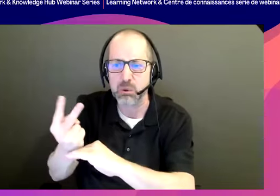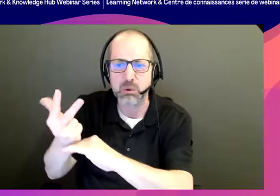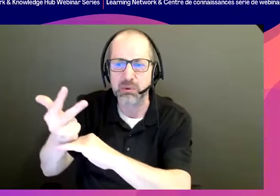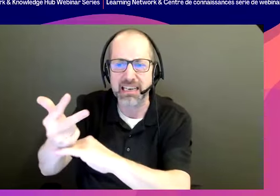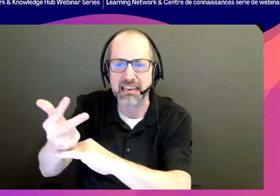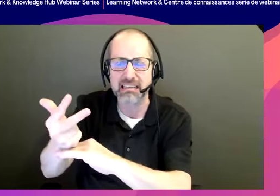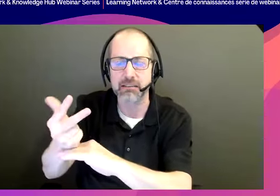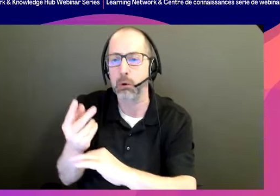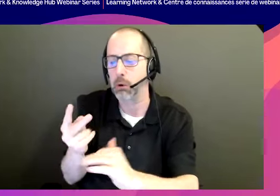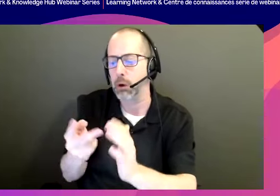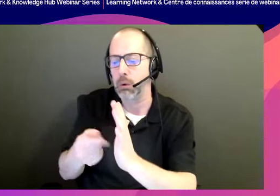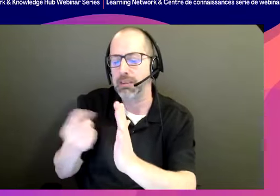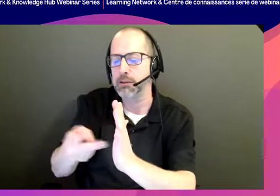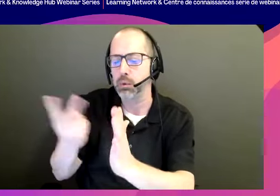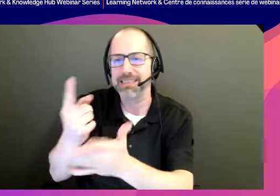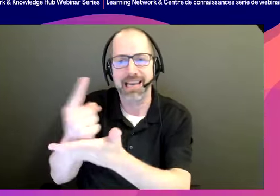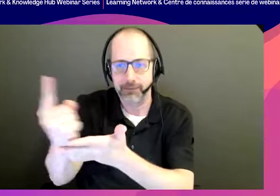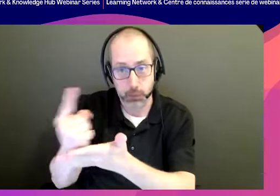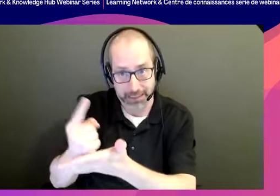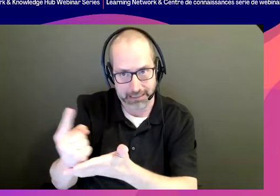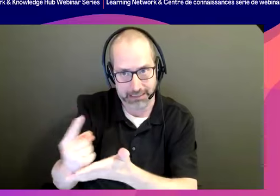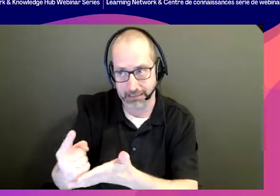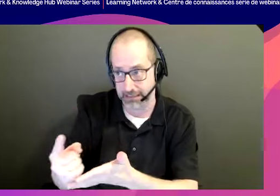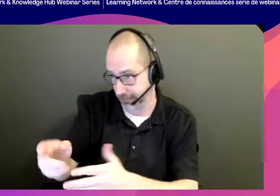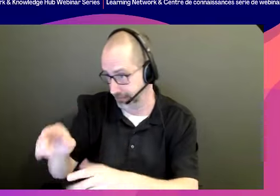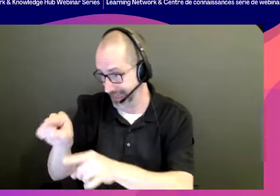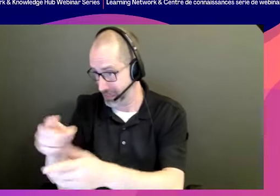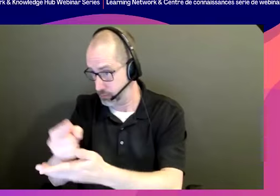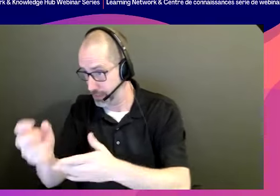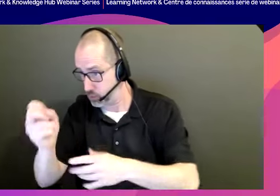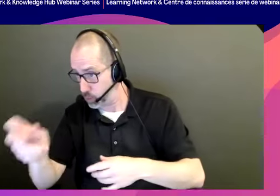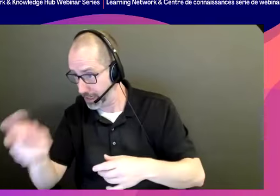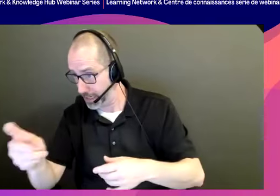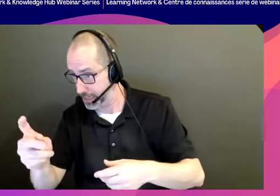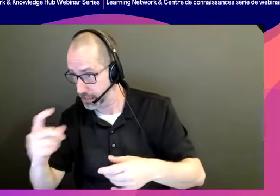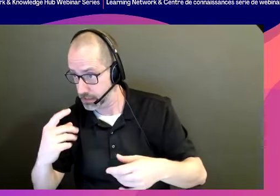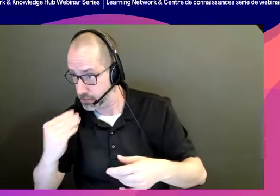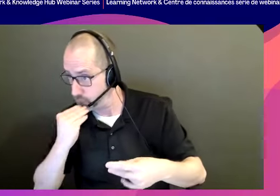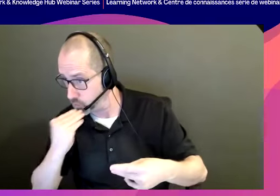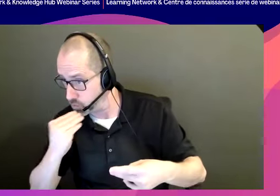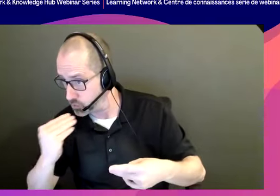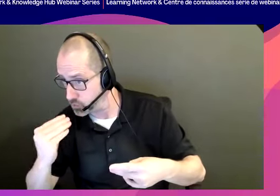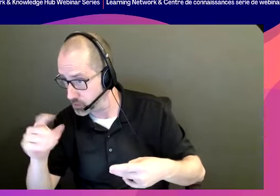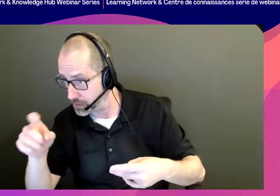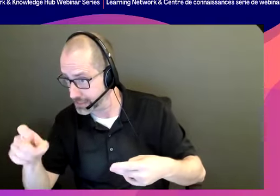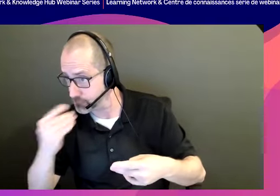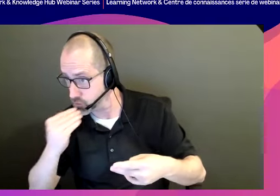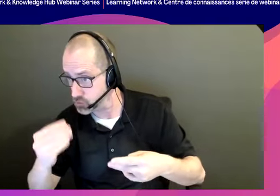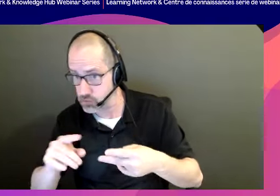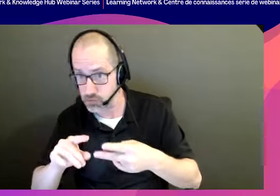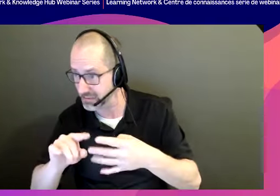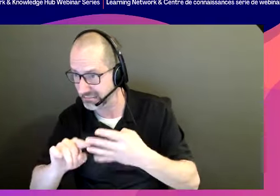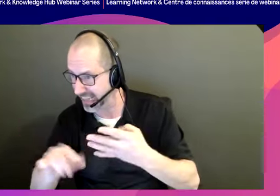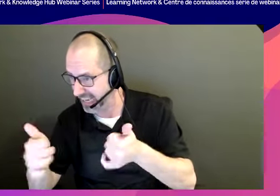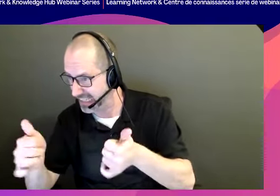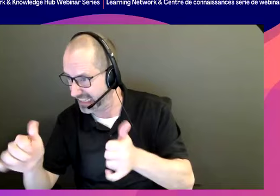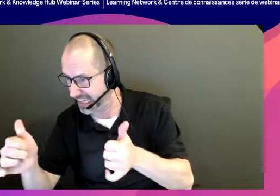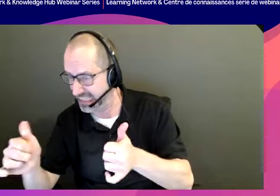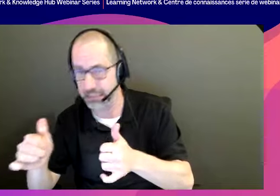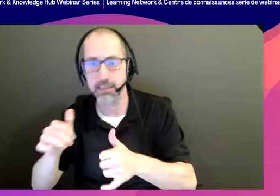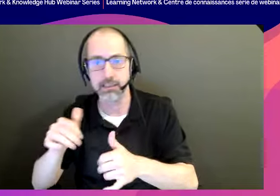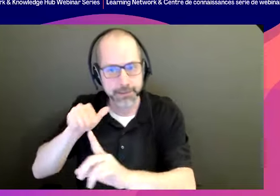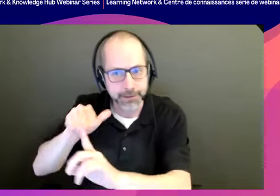2 or 3 times during the week, just like, are you okay this week? And do you need some food? Do you need anything? You know, just be consistent, check up